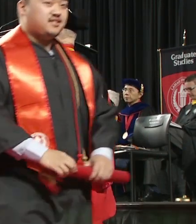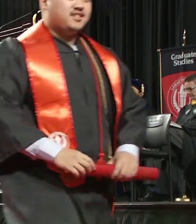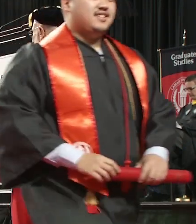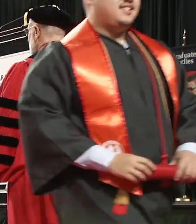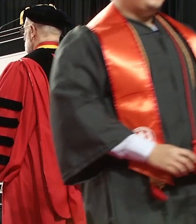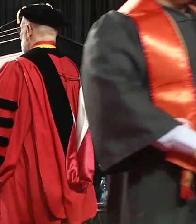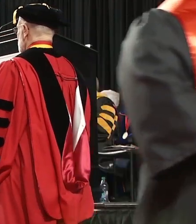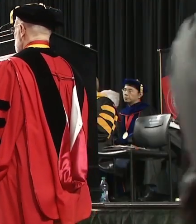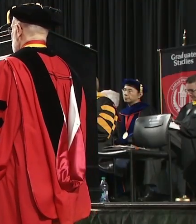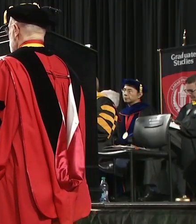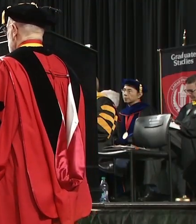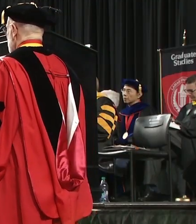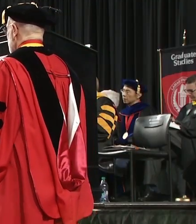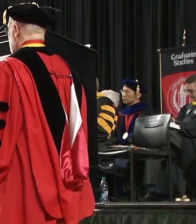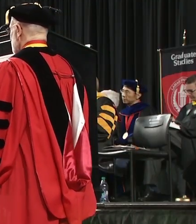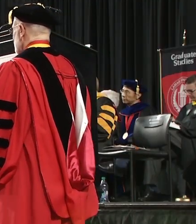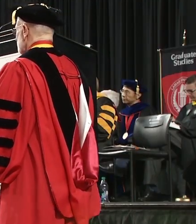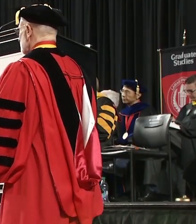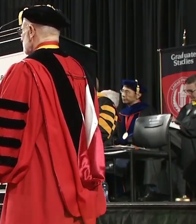Kyle Hugh Pham.